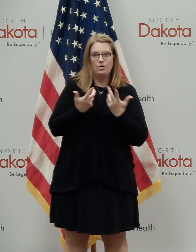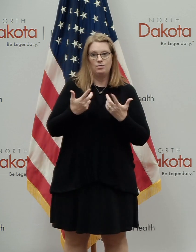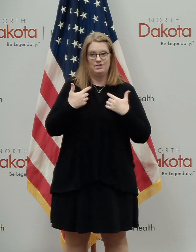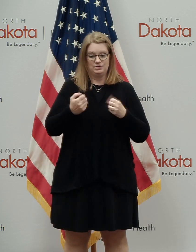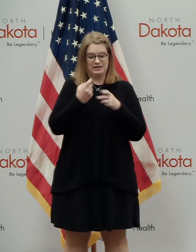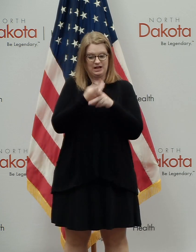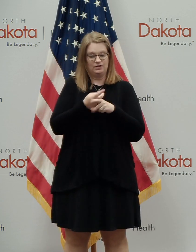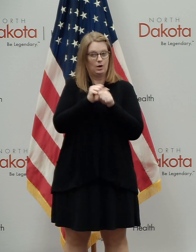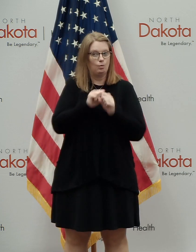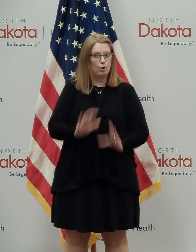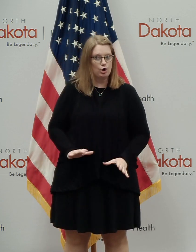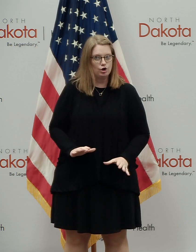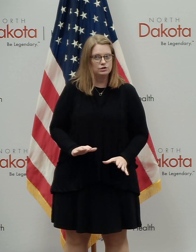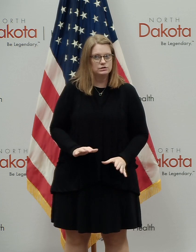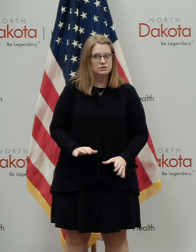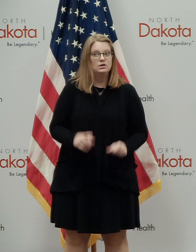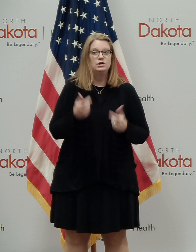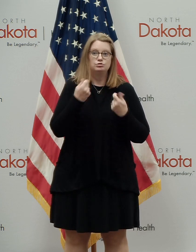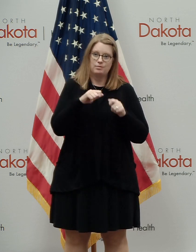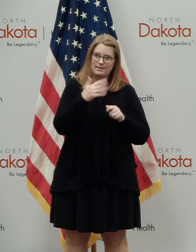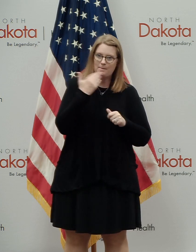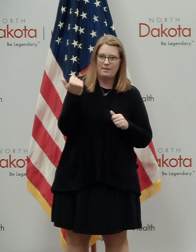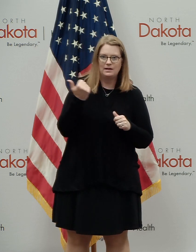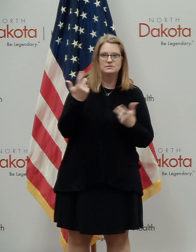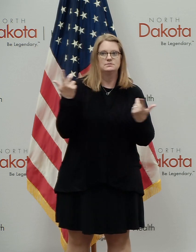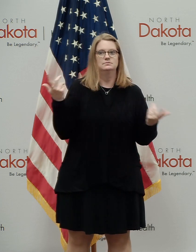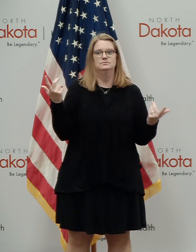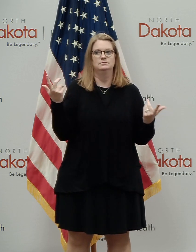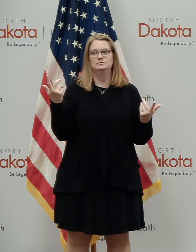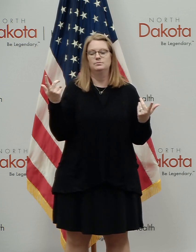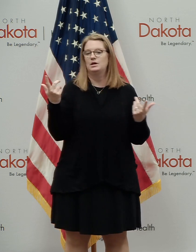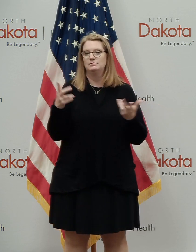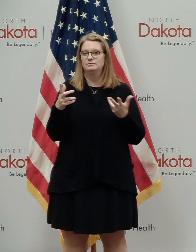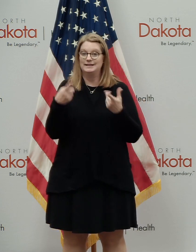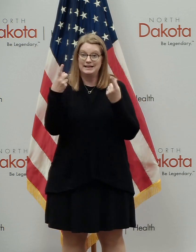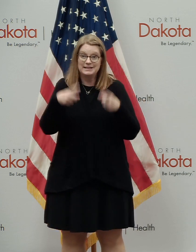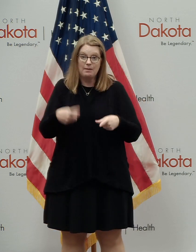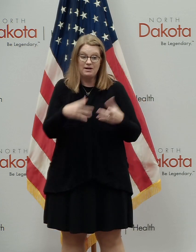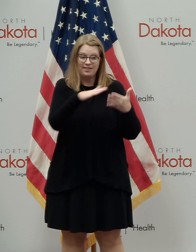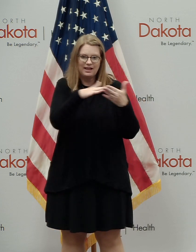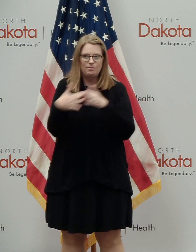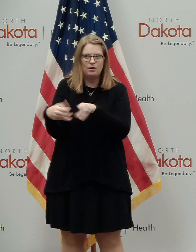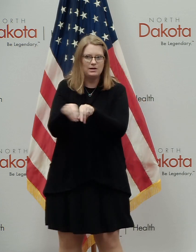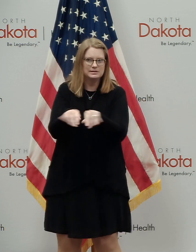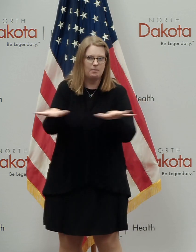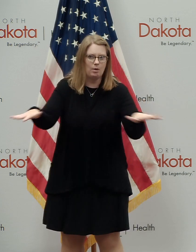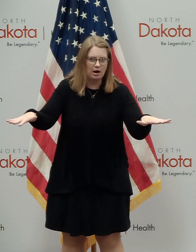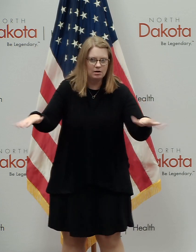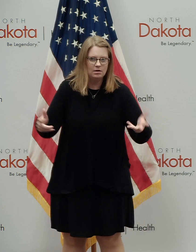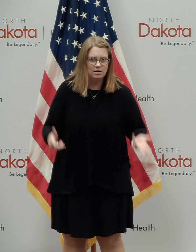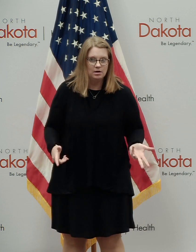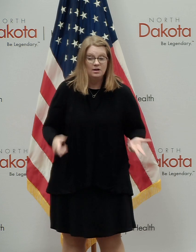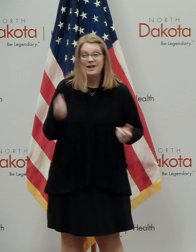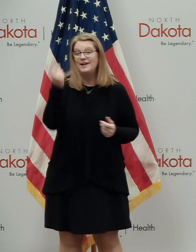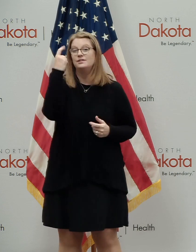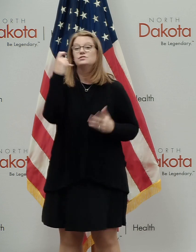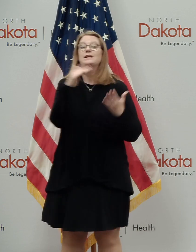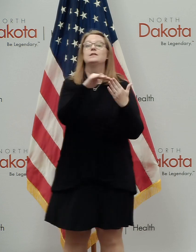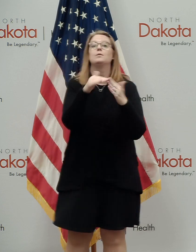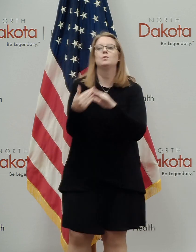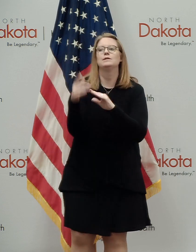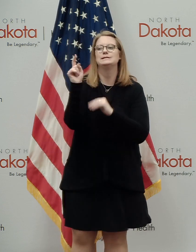healthcare workers who are doing their best, but it's the spread within the community. And that's what the communities need to be talking